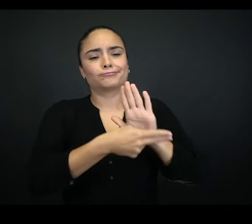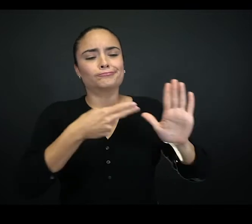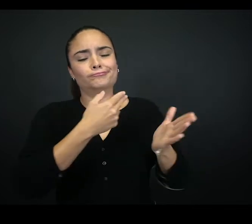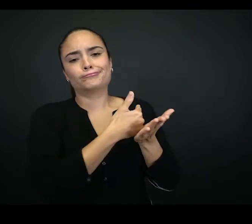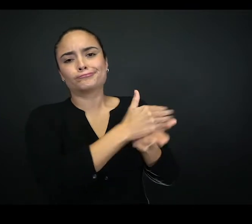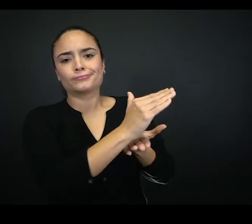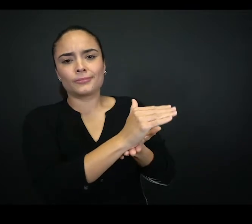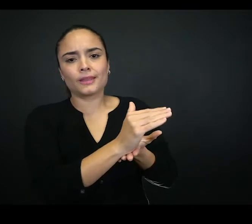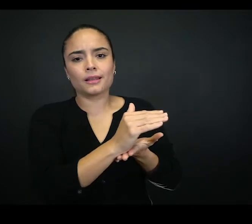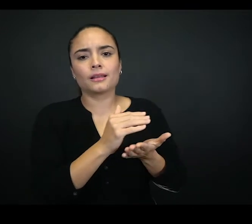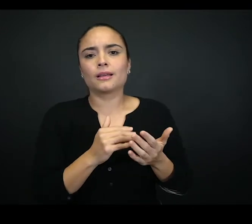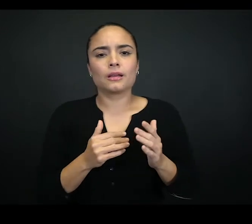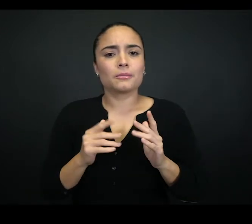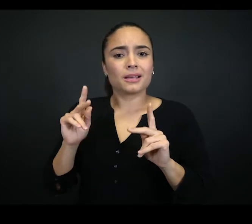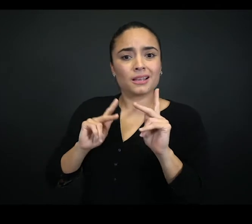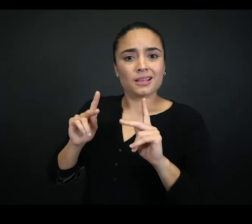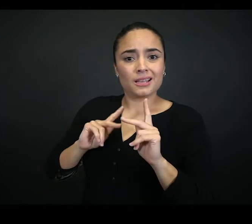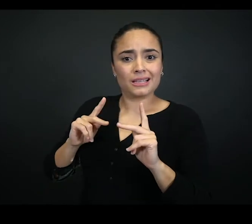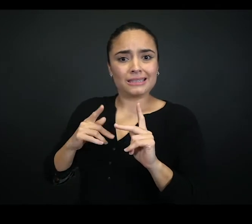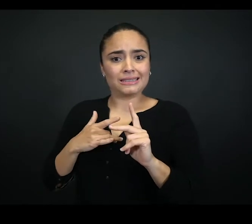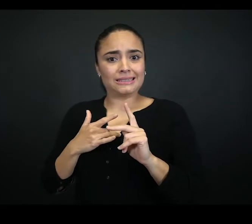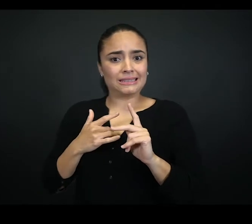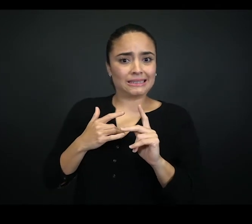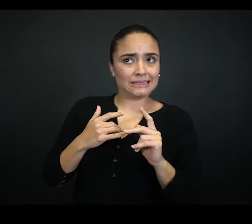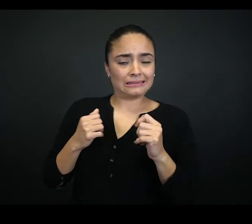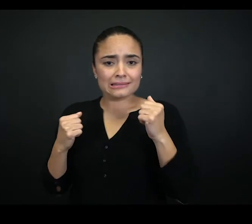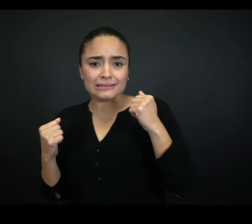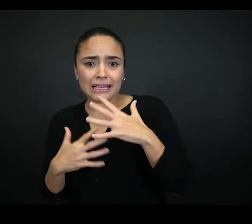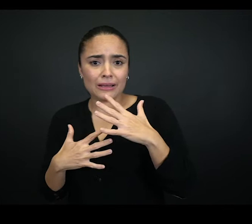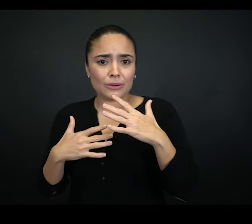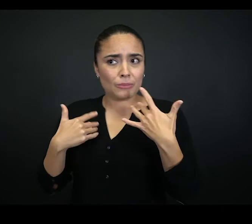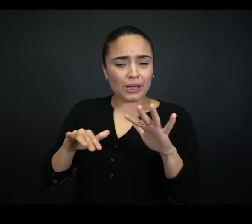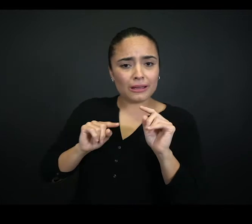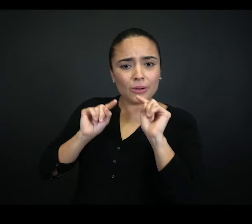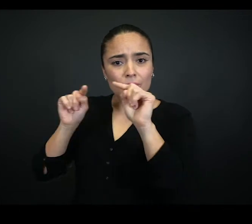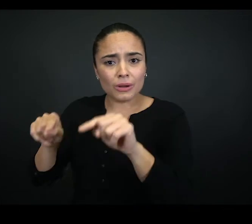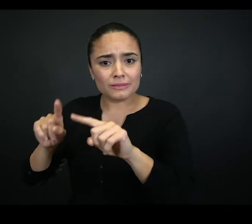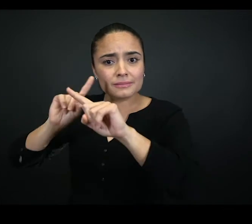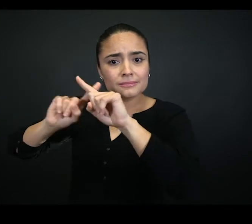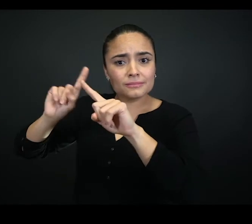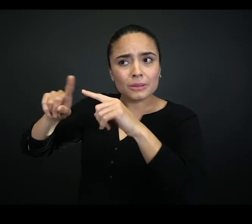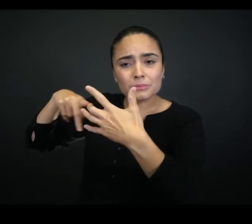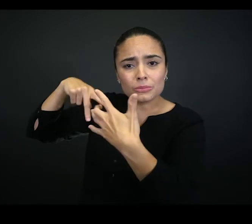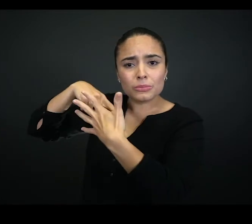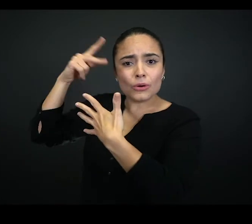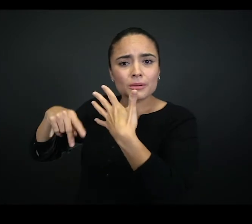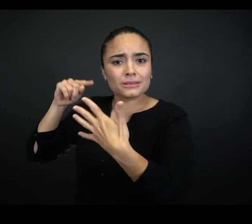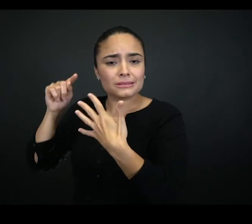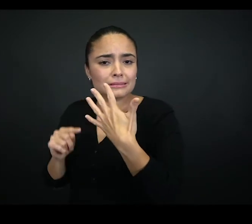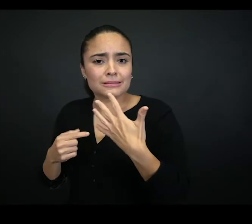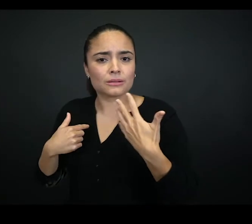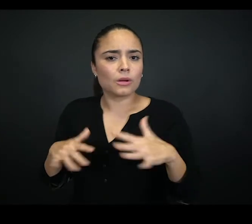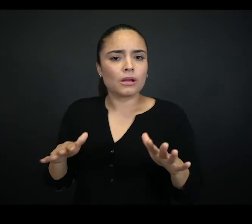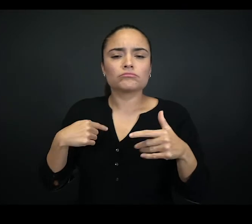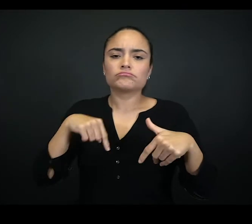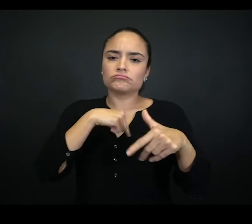into services. So harm reduction has opened those doors, bring people in, connect with them, help them to get into